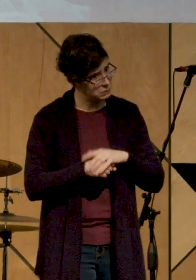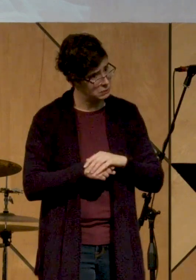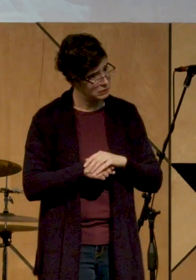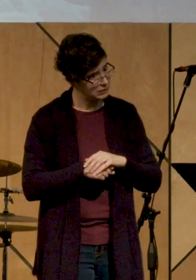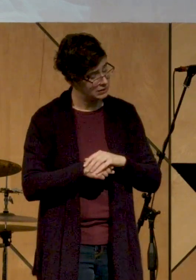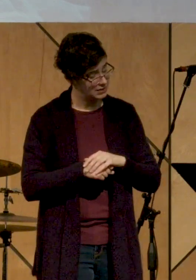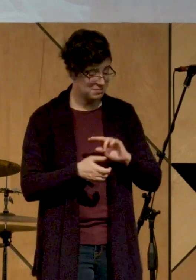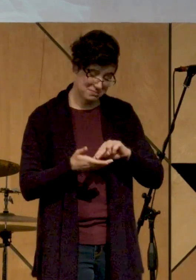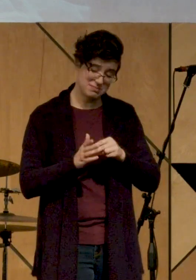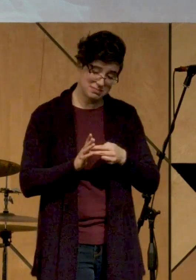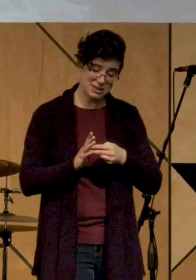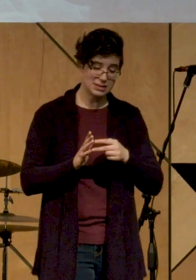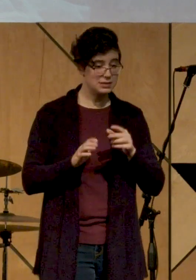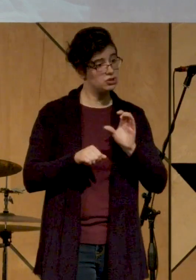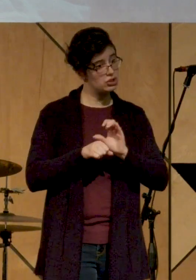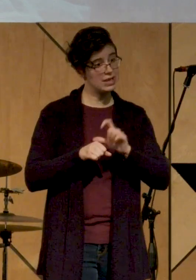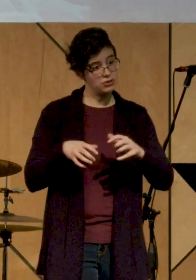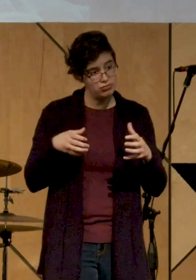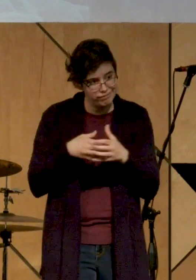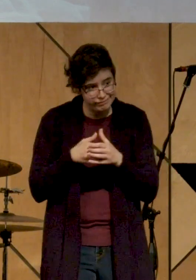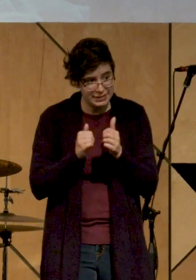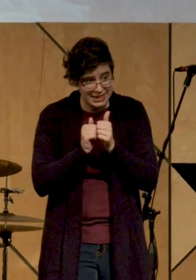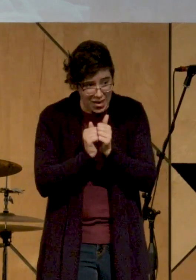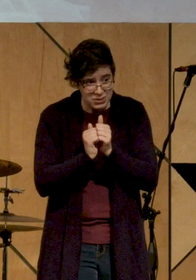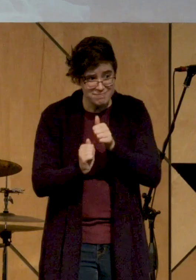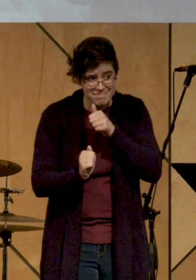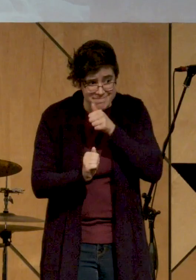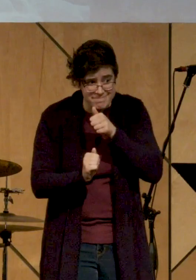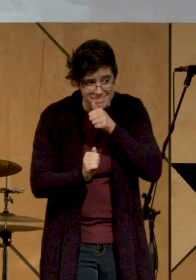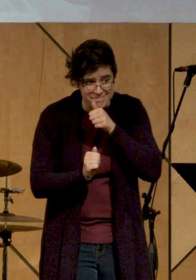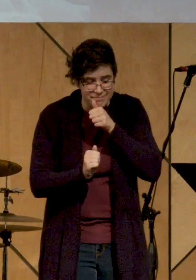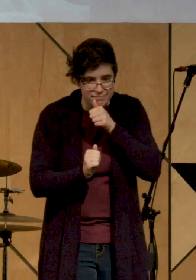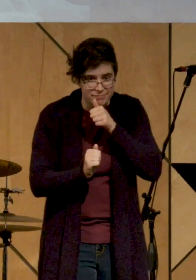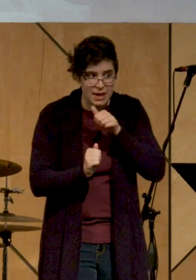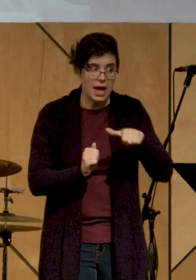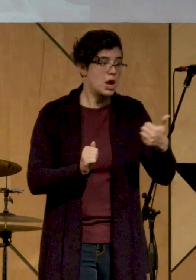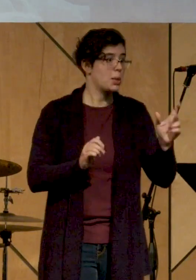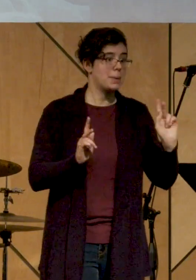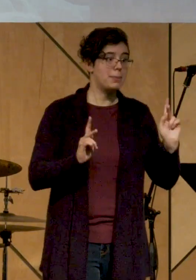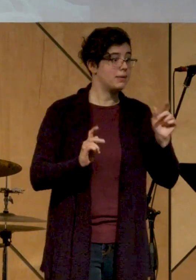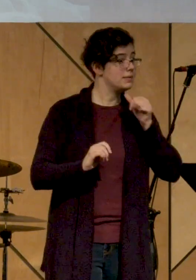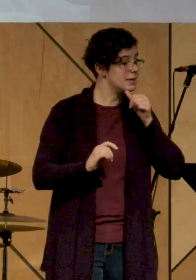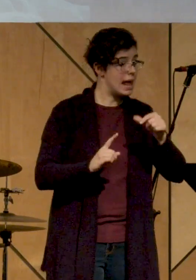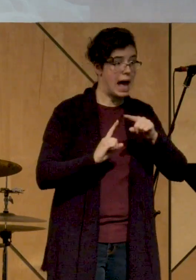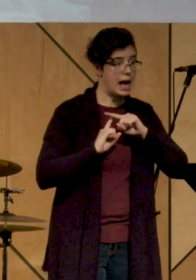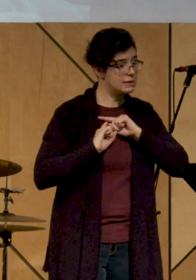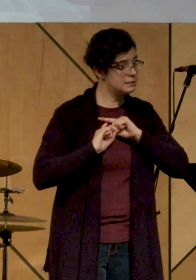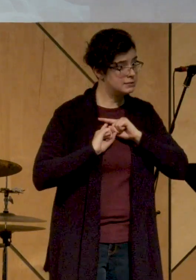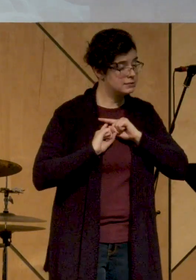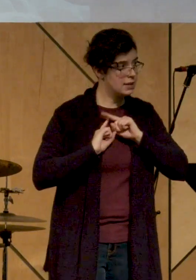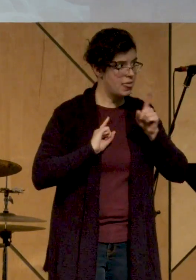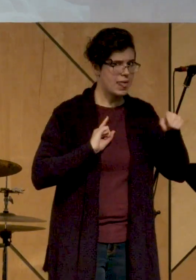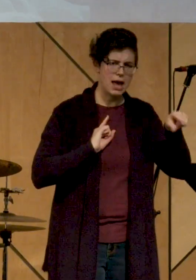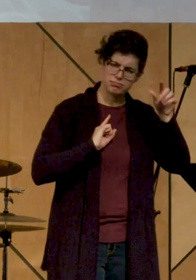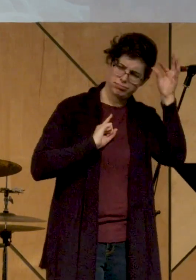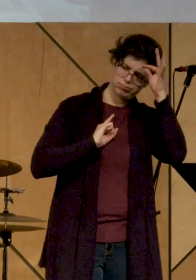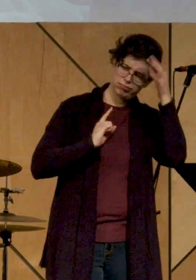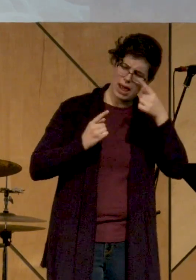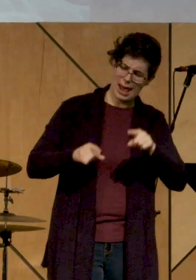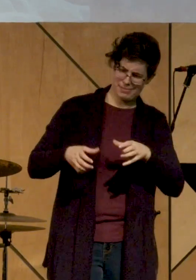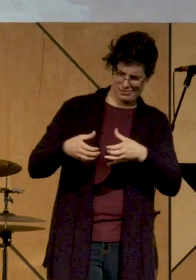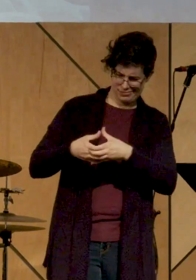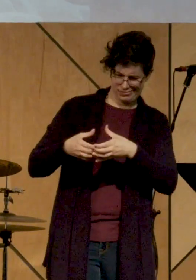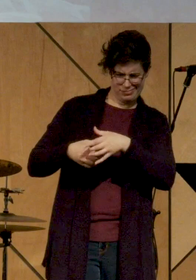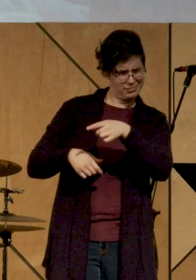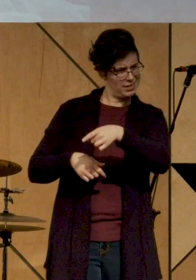often met inside. So the early church was often mysterious to the outside world. People didn't know what happened